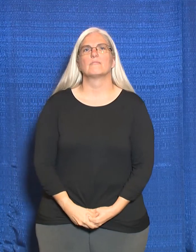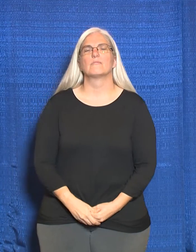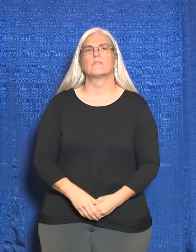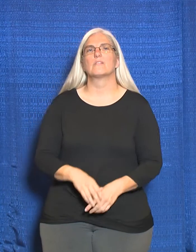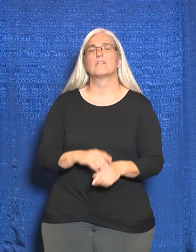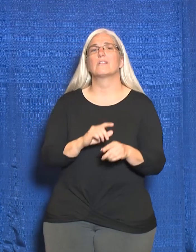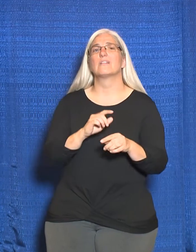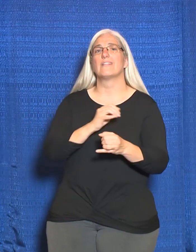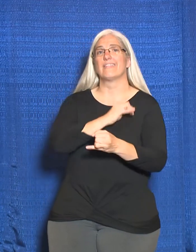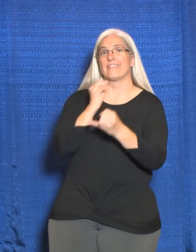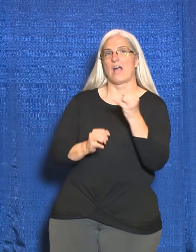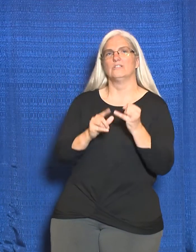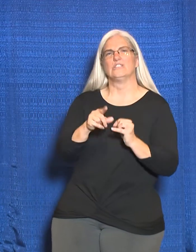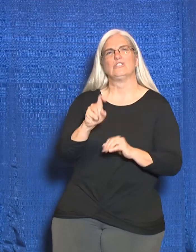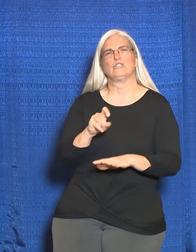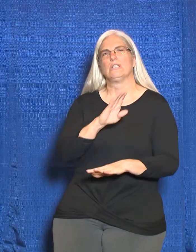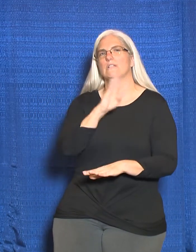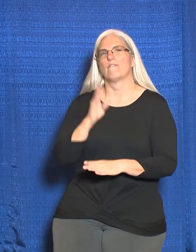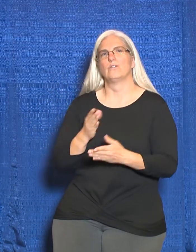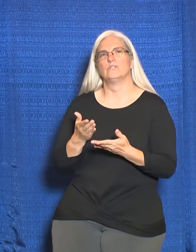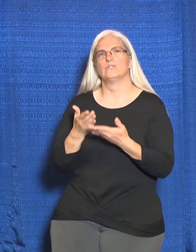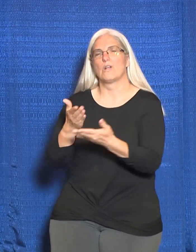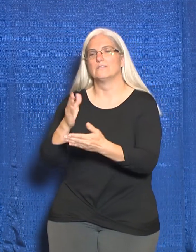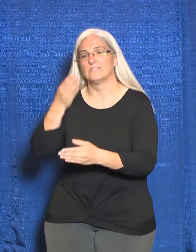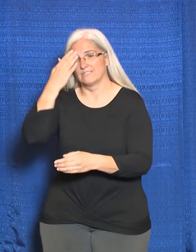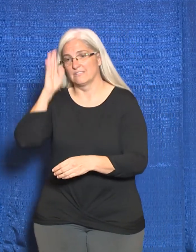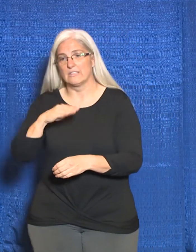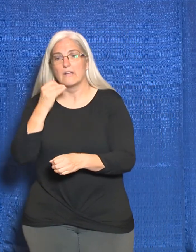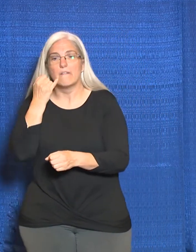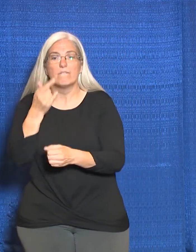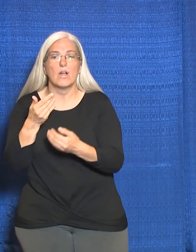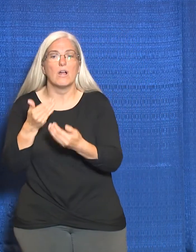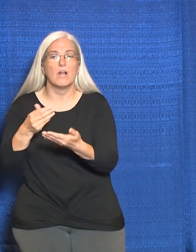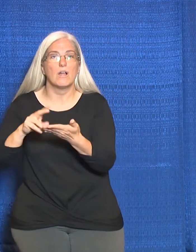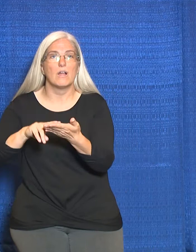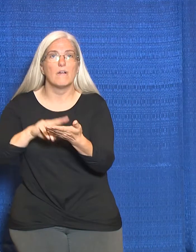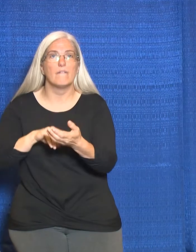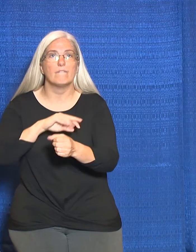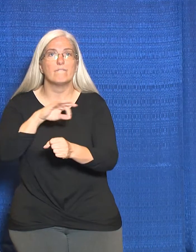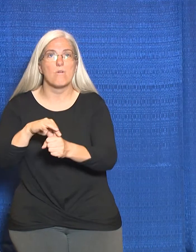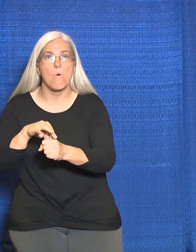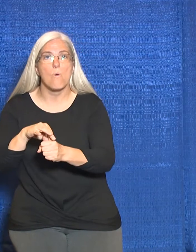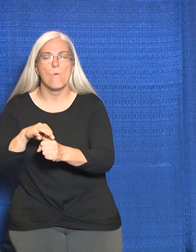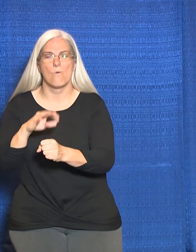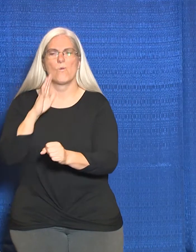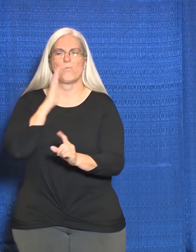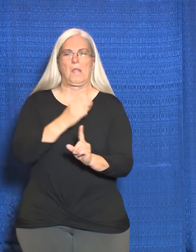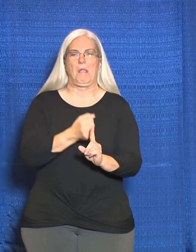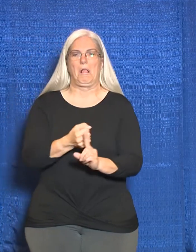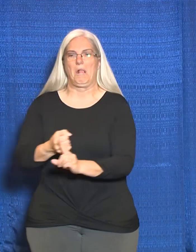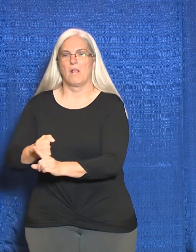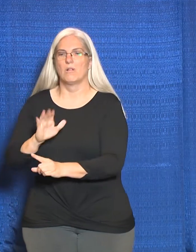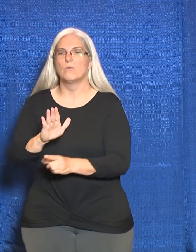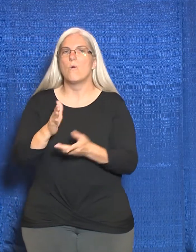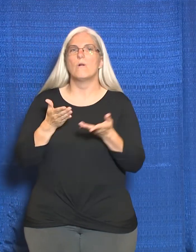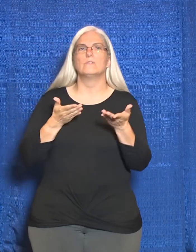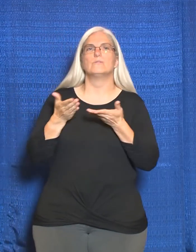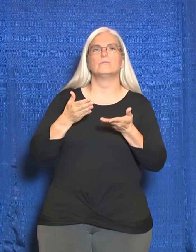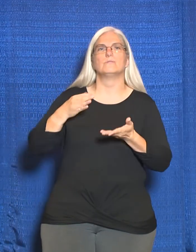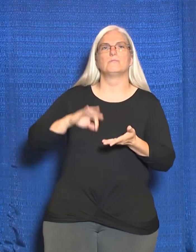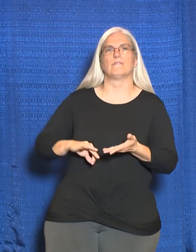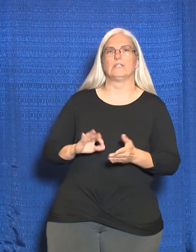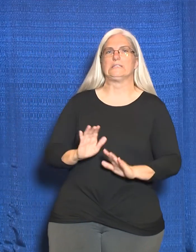Lastly, you must never suggest that registering to vote will affect a client's ability to receive benefits